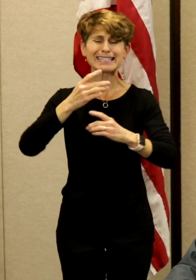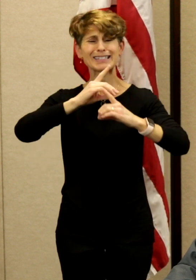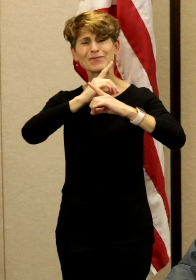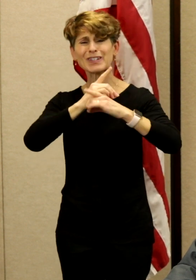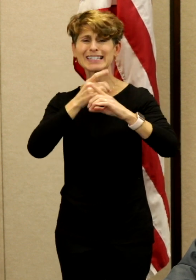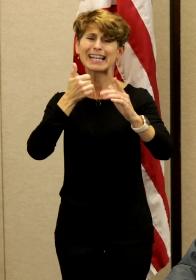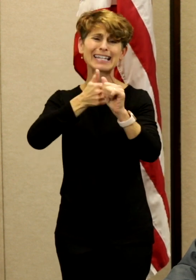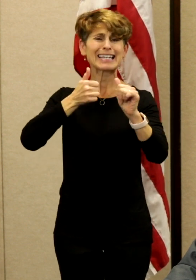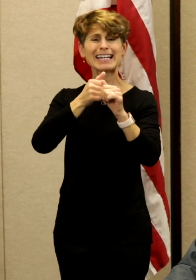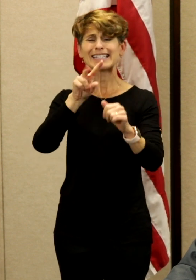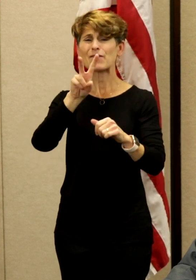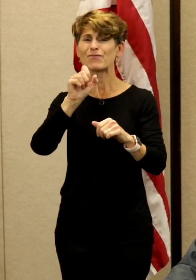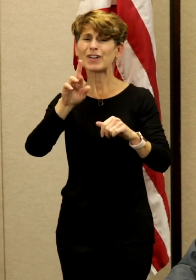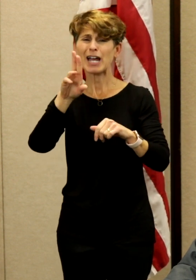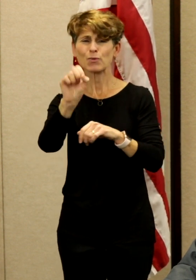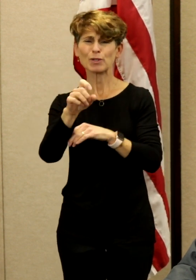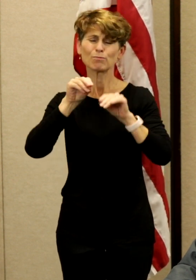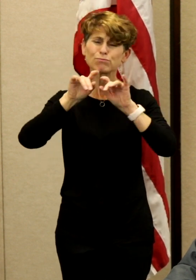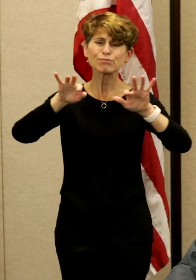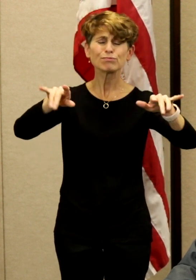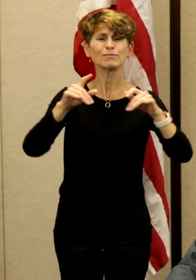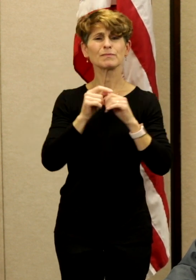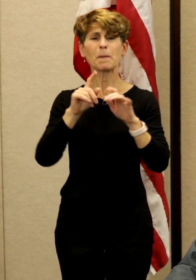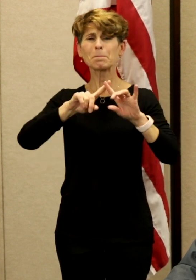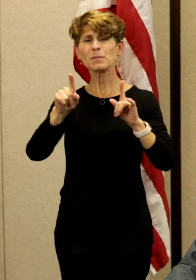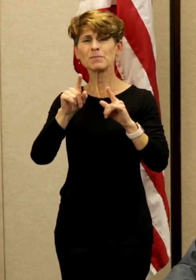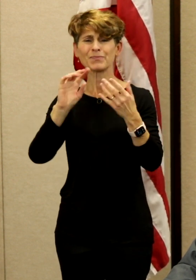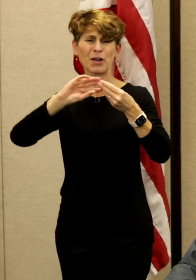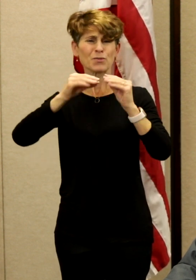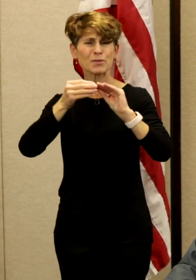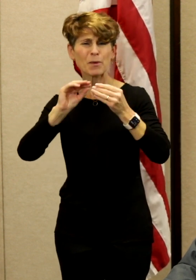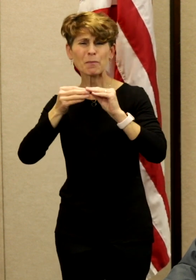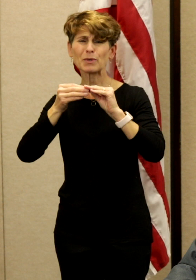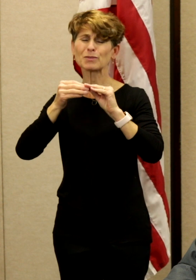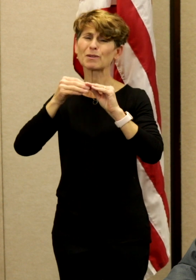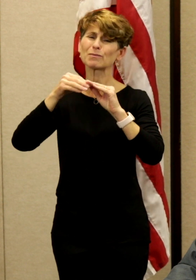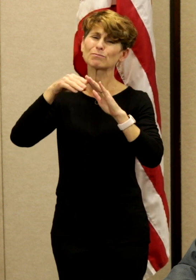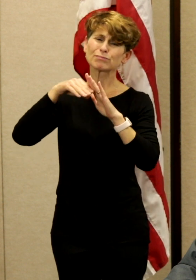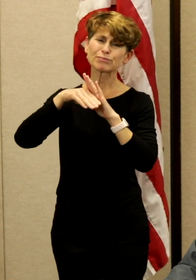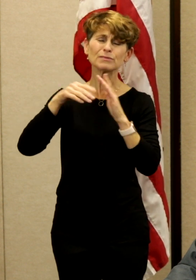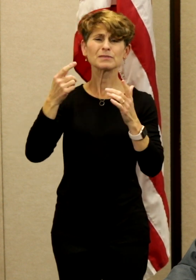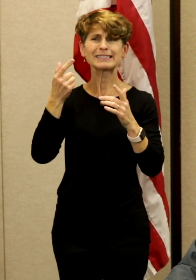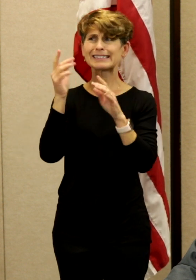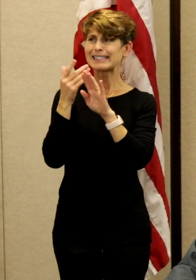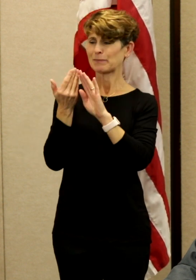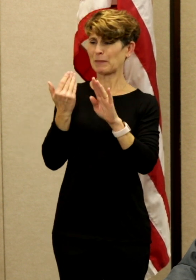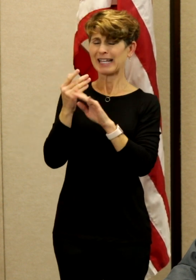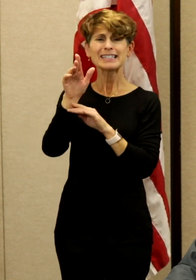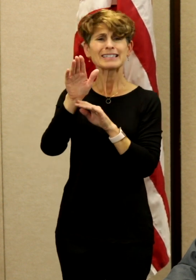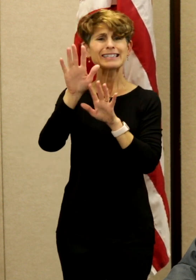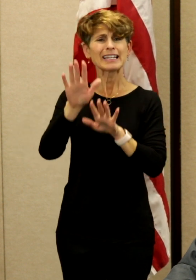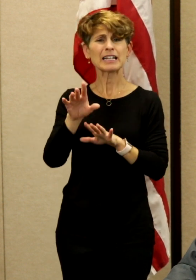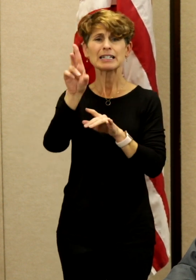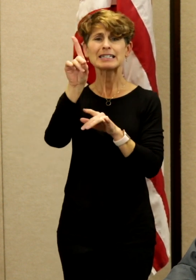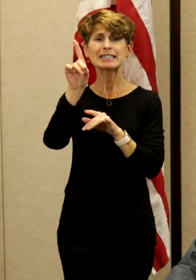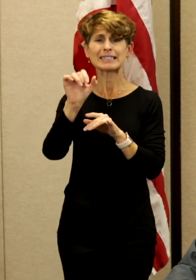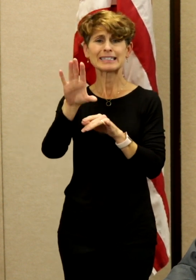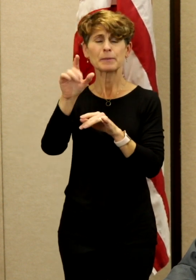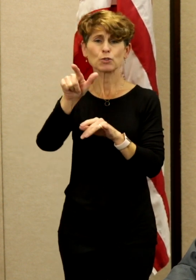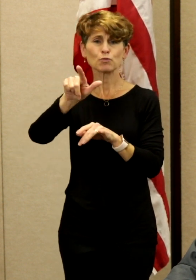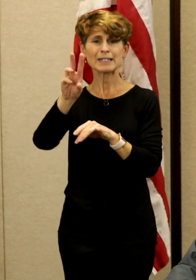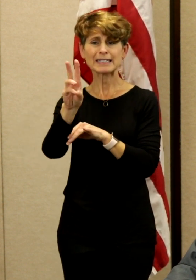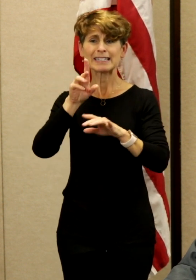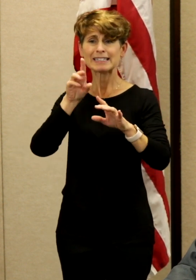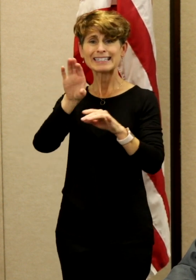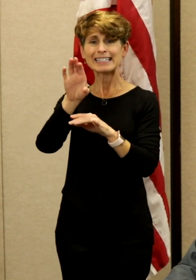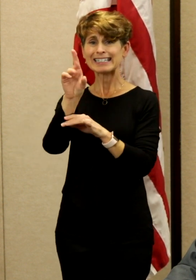our vaccination and booster rates continue to lag. As of Sunday, December 26th, the CDC